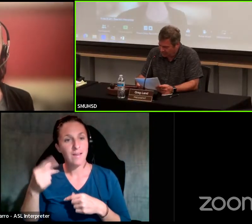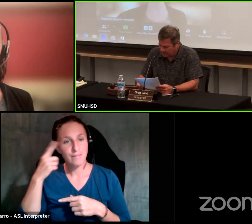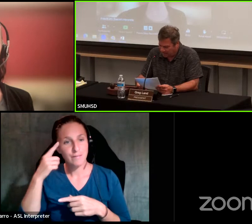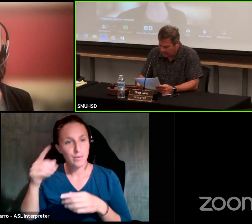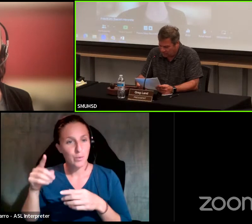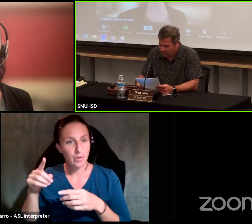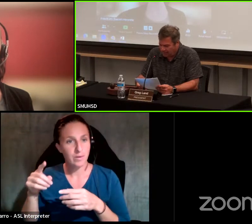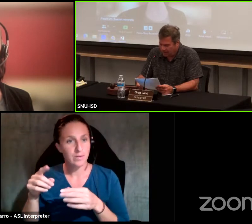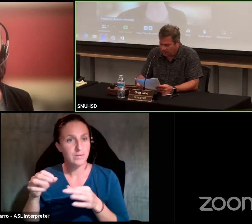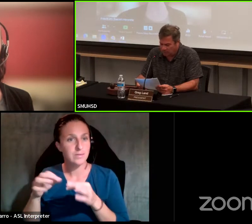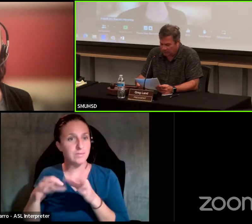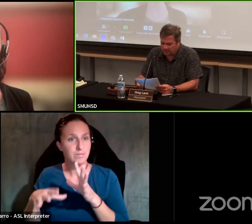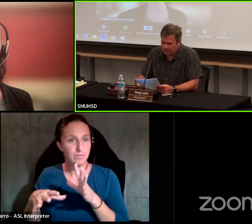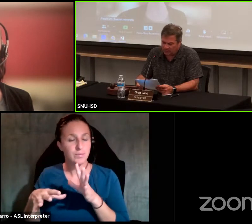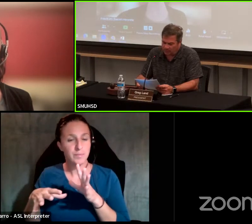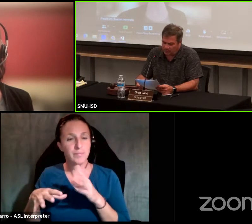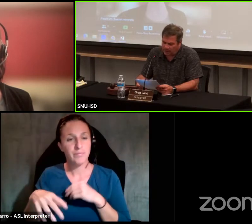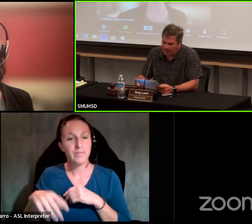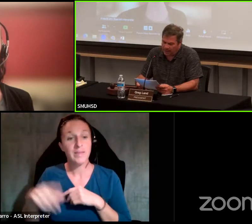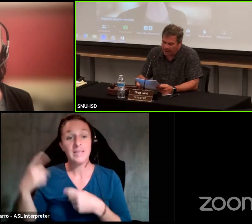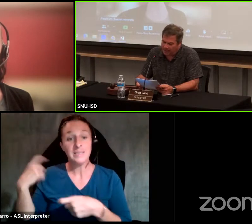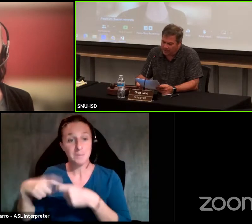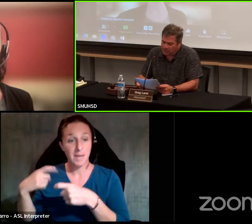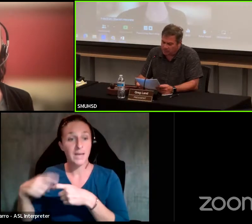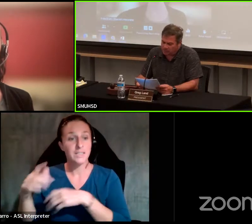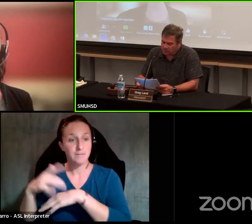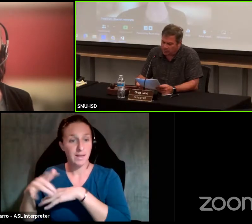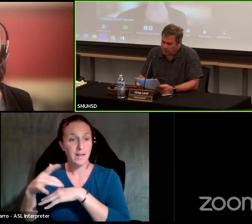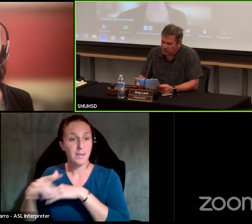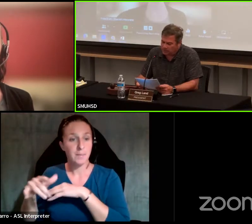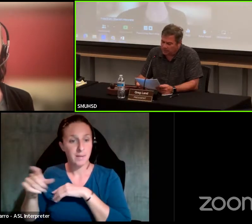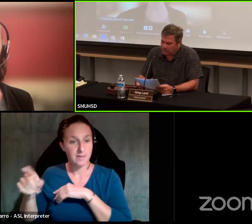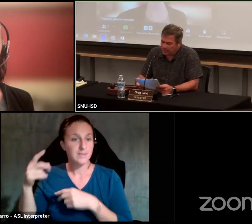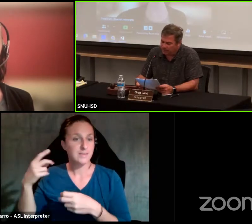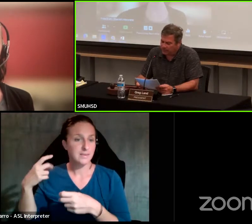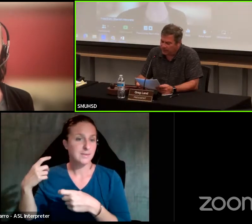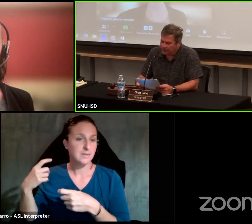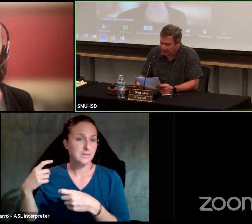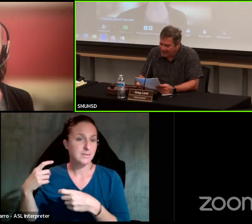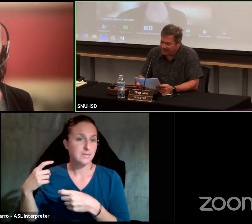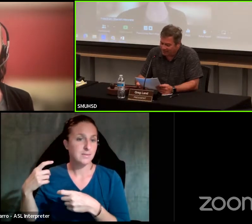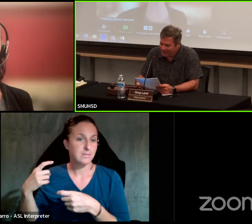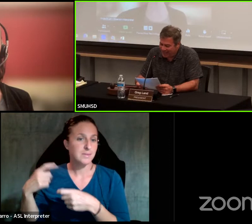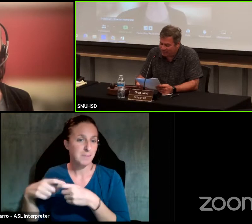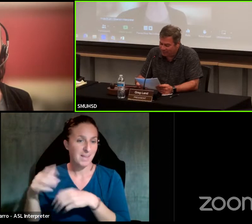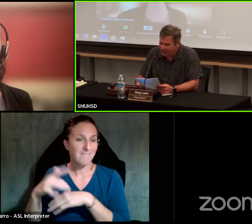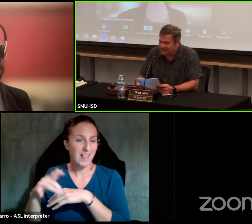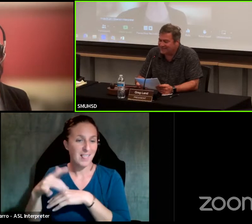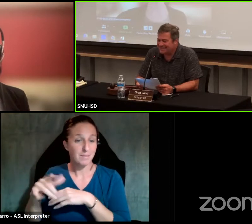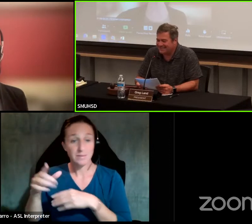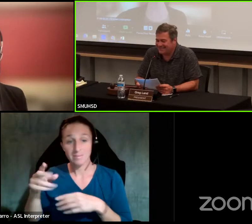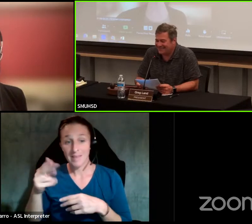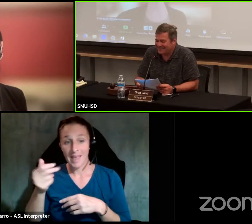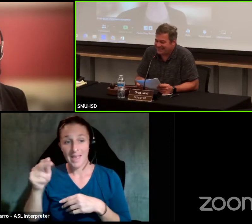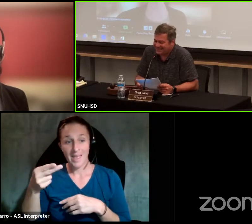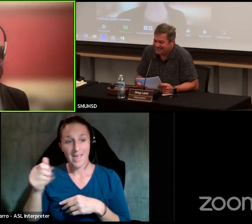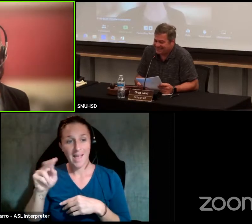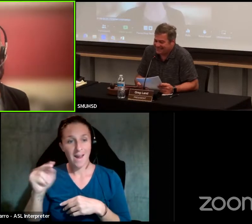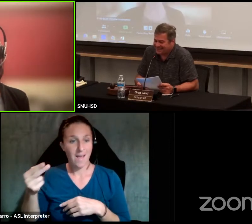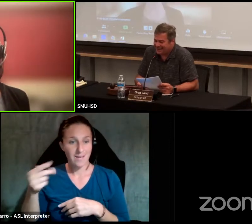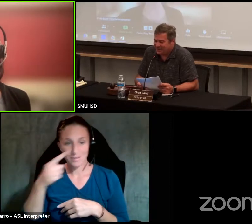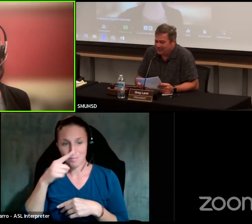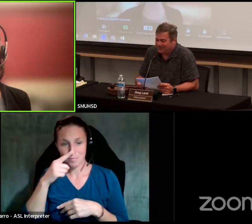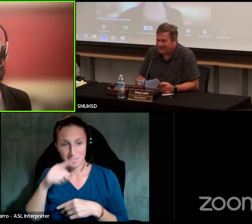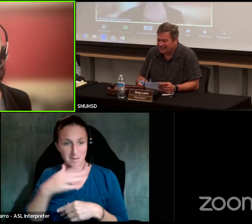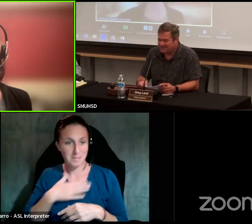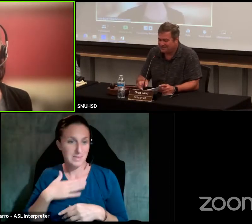virtually in Spanish, that option is available. Hannah Interpreting, would you please communicate for that for us this evening?